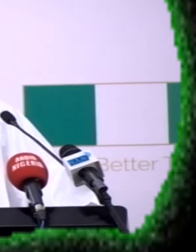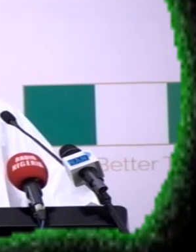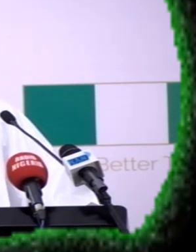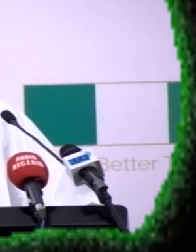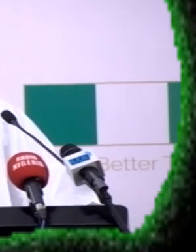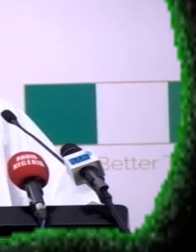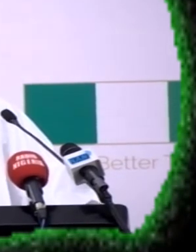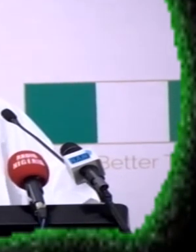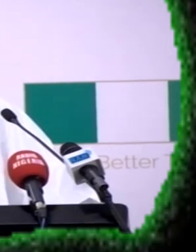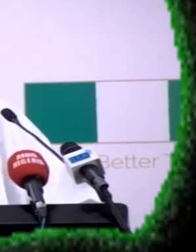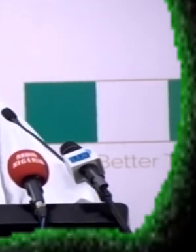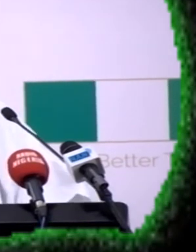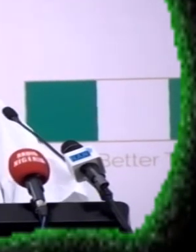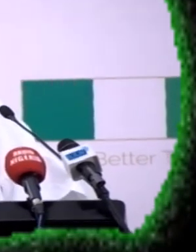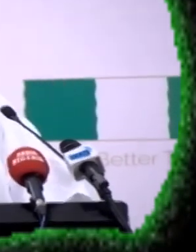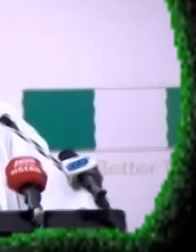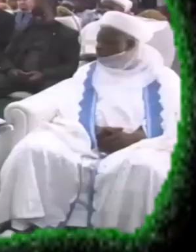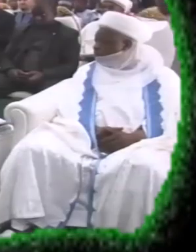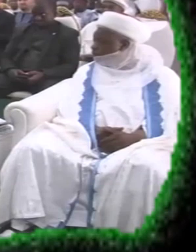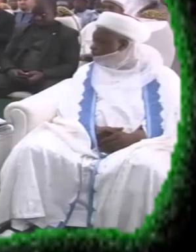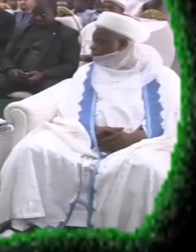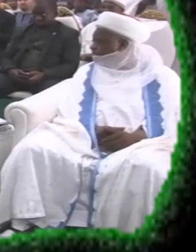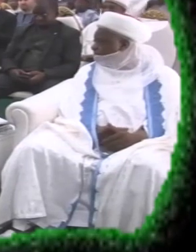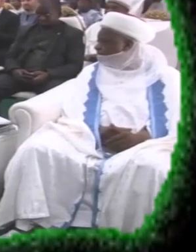wa rahmatullah wa barakatuh ta'ala.